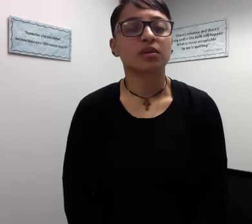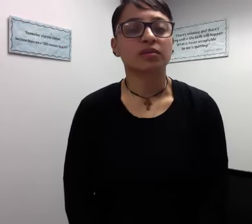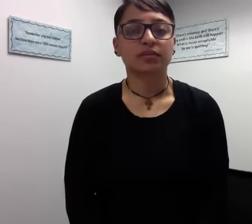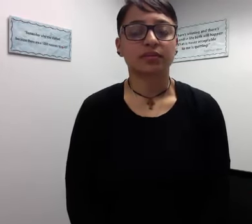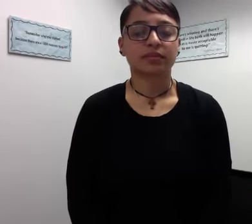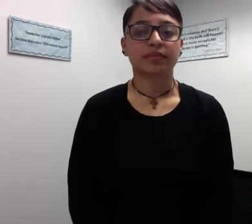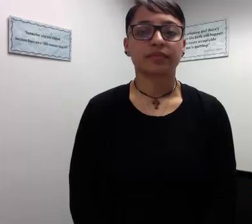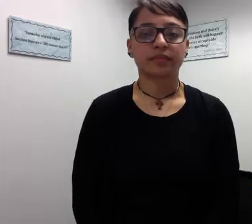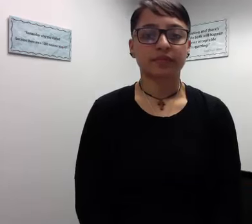well.